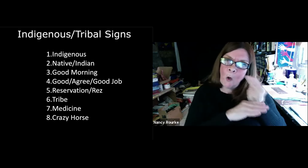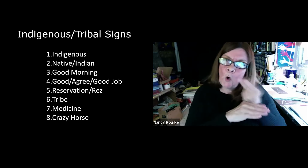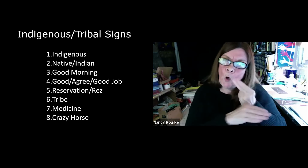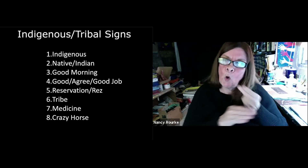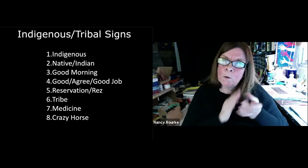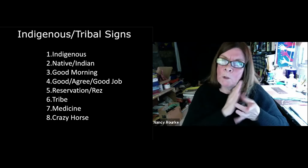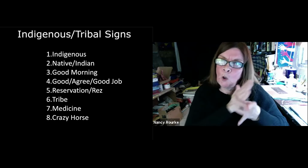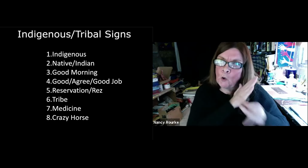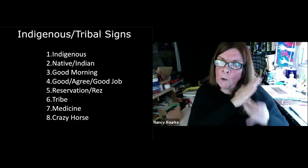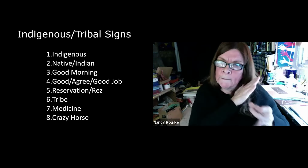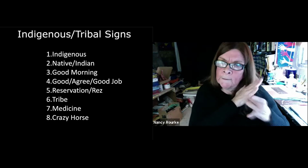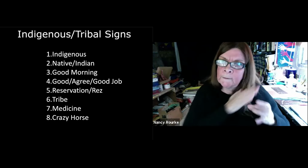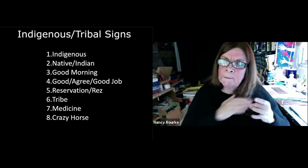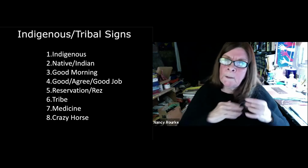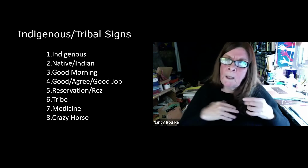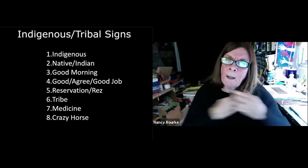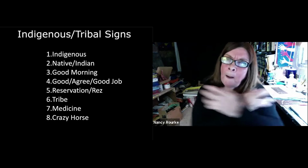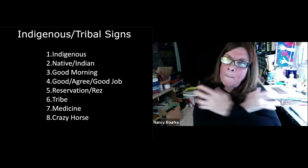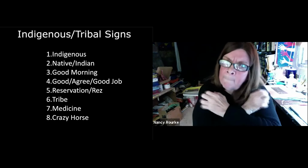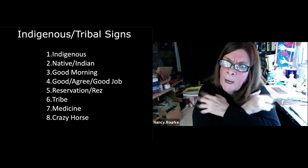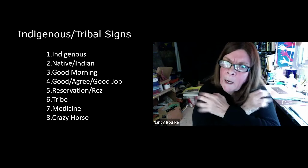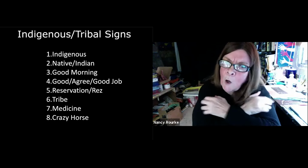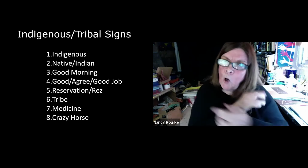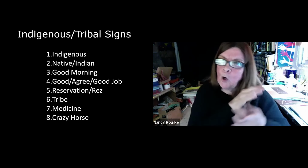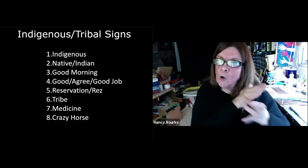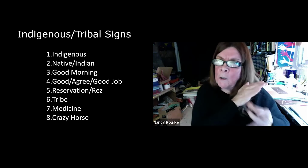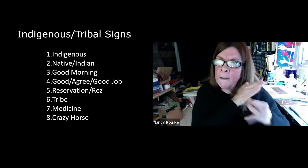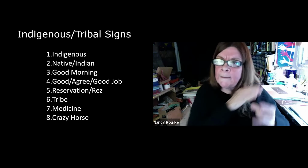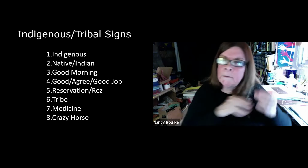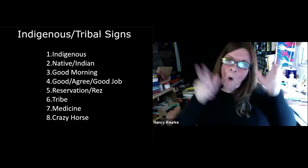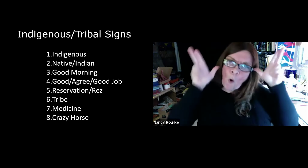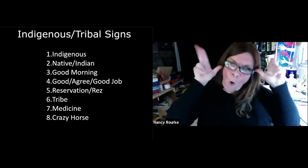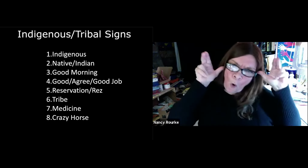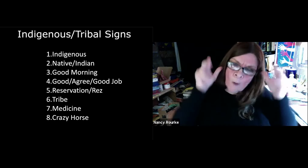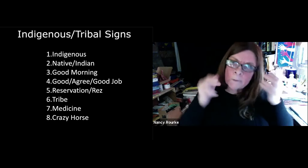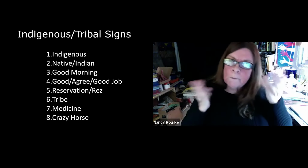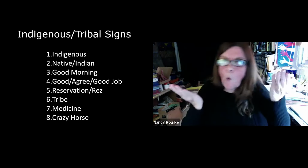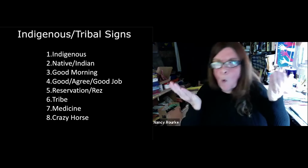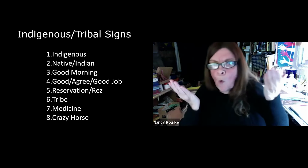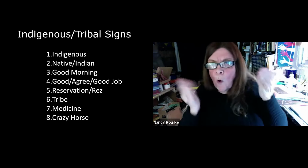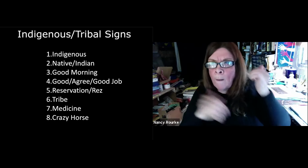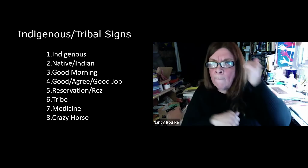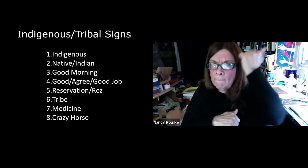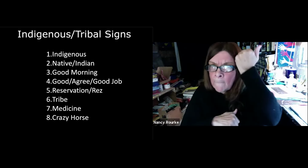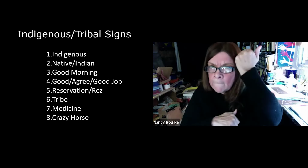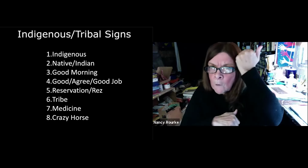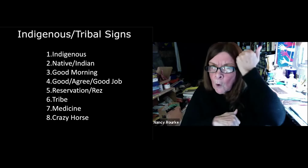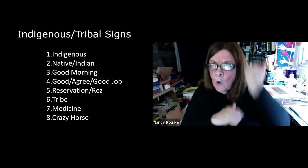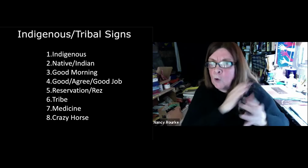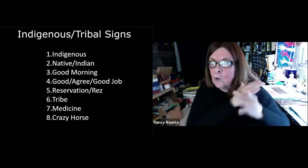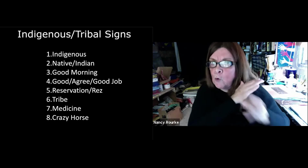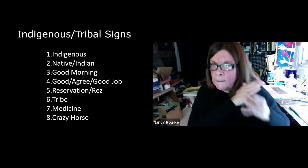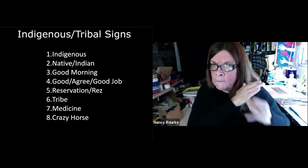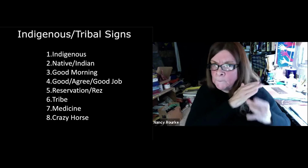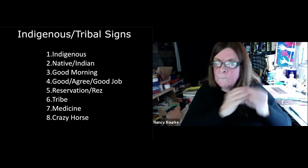And the sign is Indian this way, because in the past, bear grease